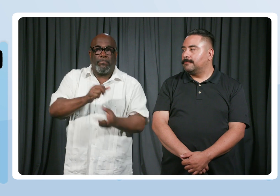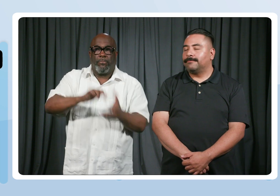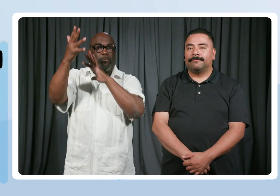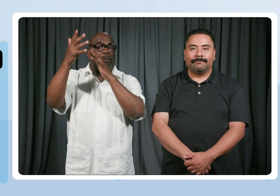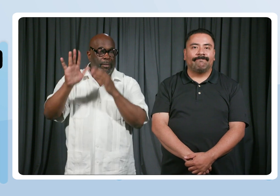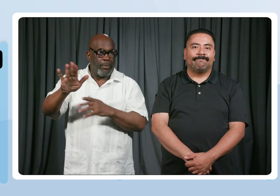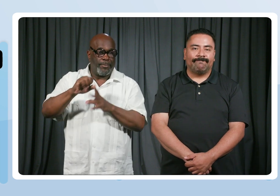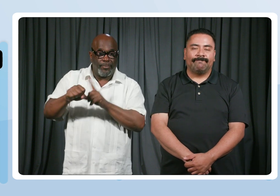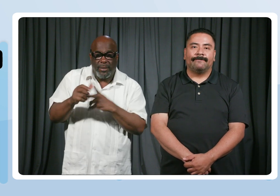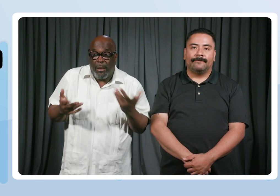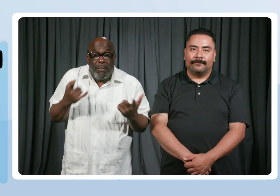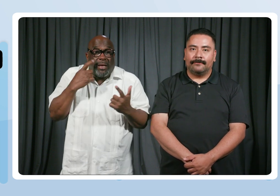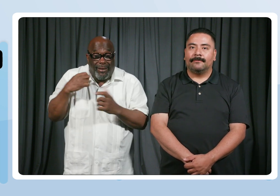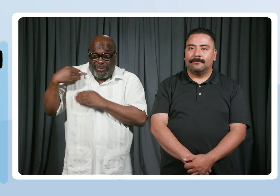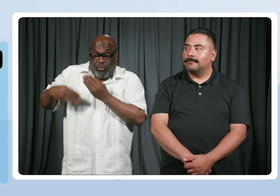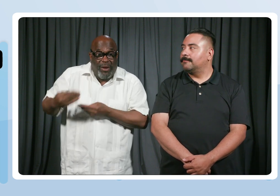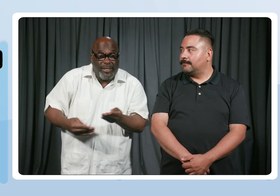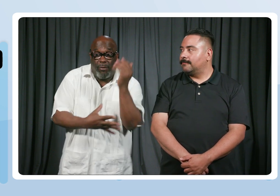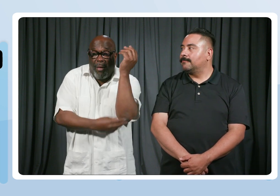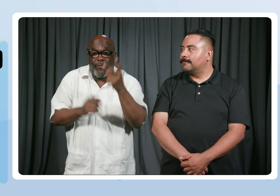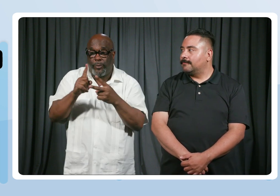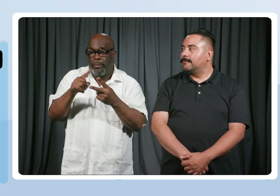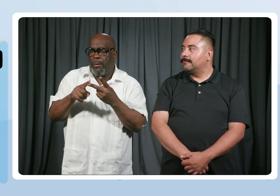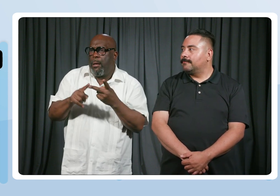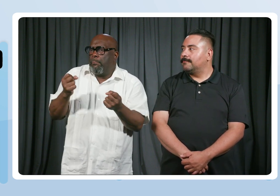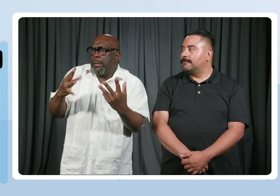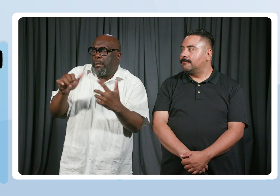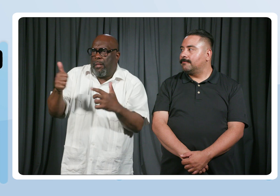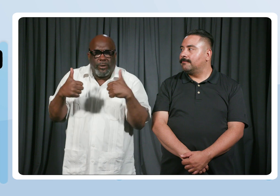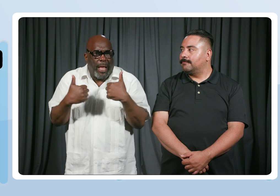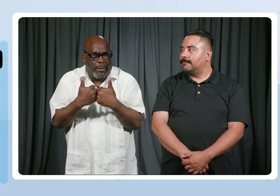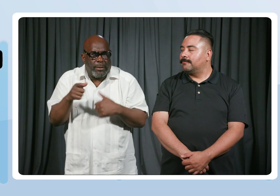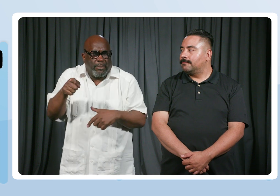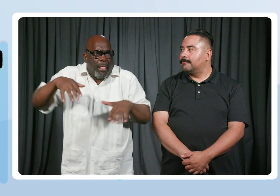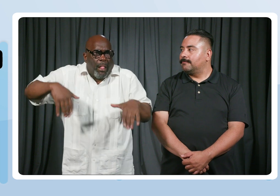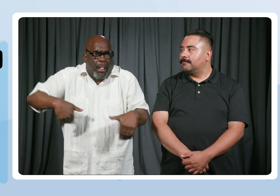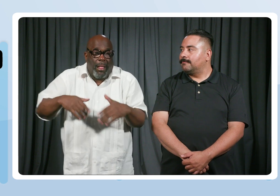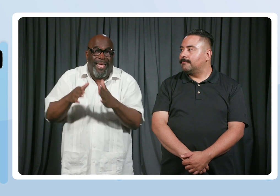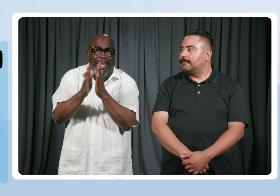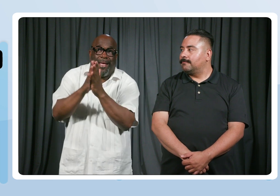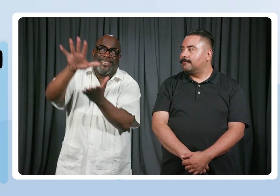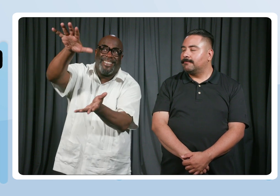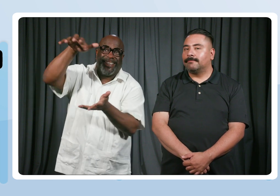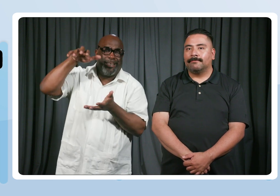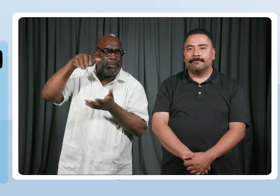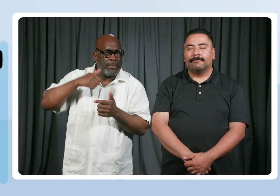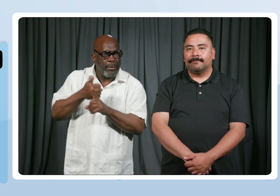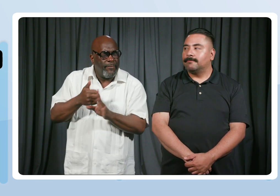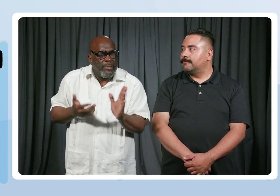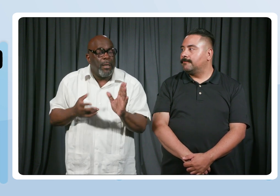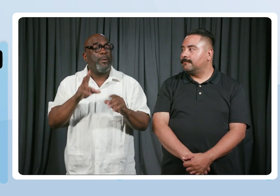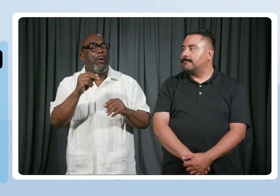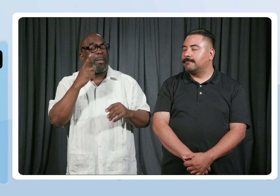because generational poverty. It's because of, myriad challenges that they didn't sign up for. We've got to remember what it was like, because even if we